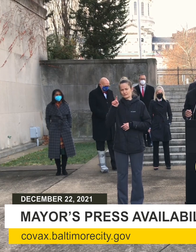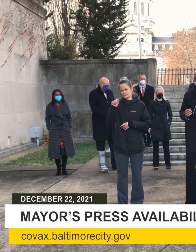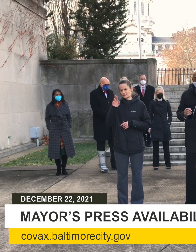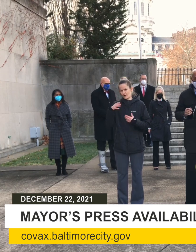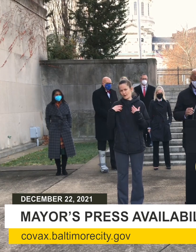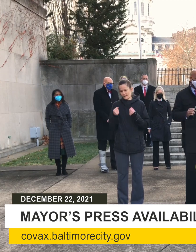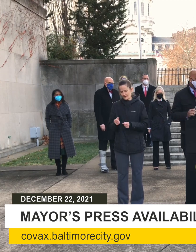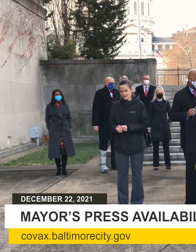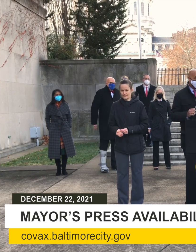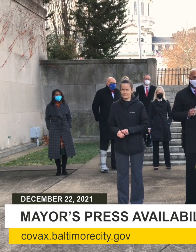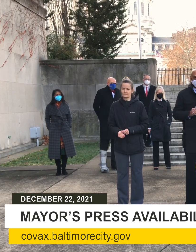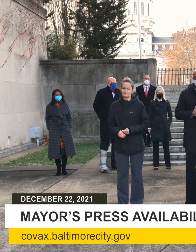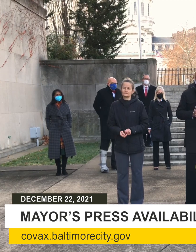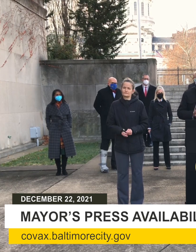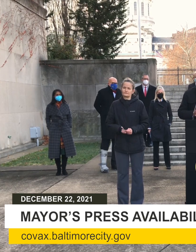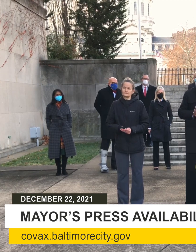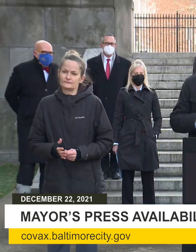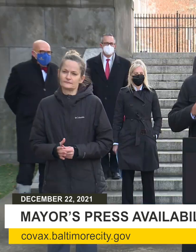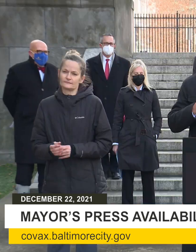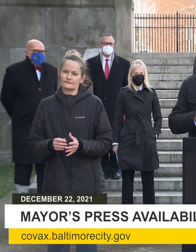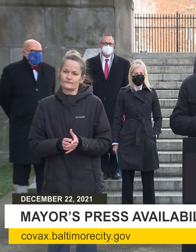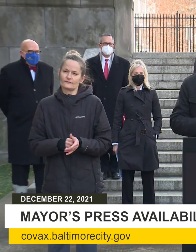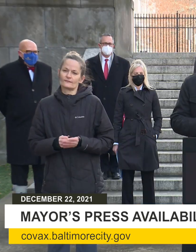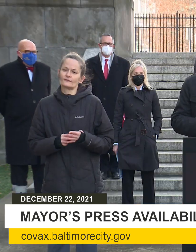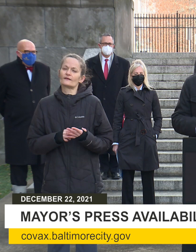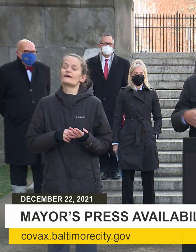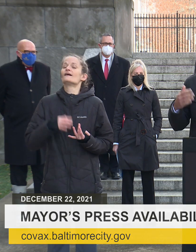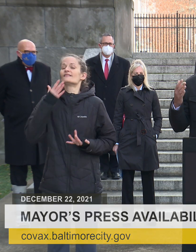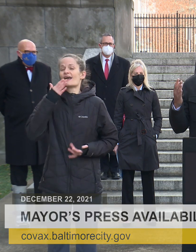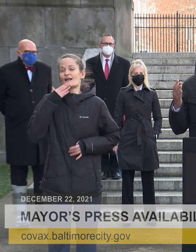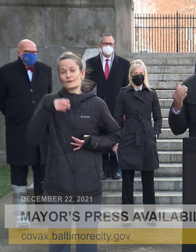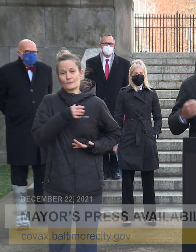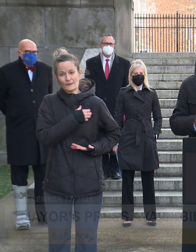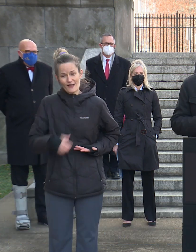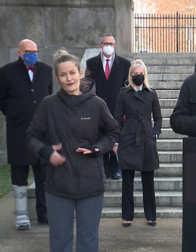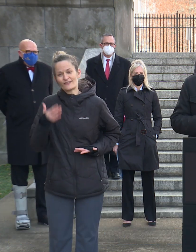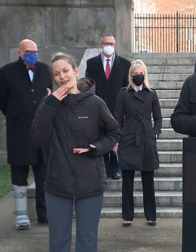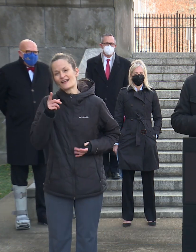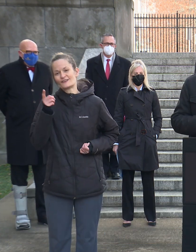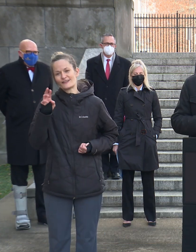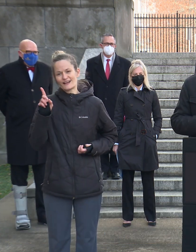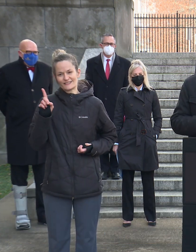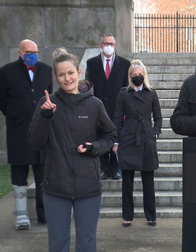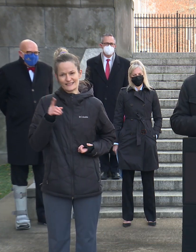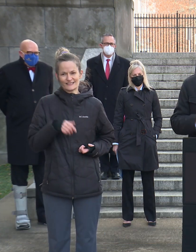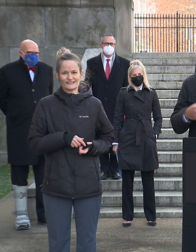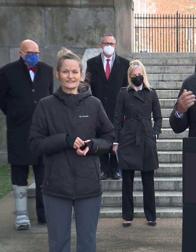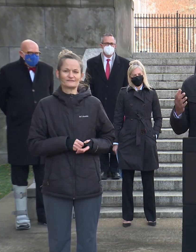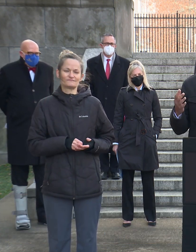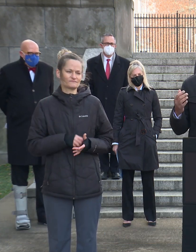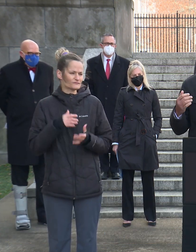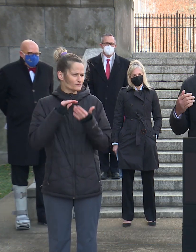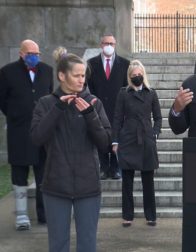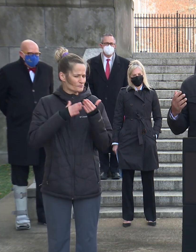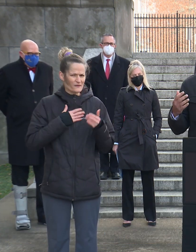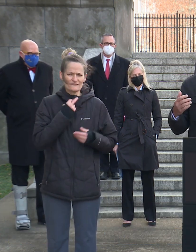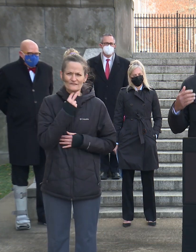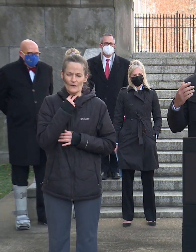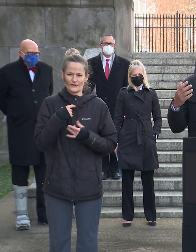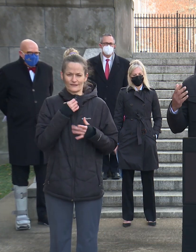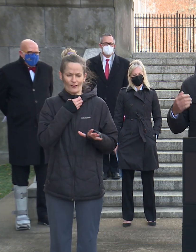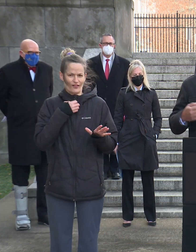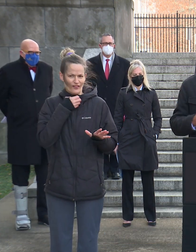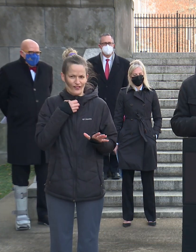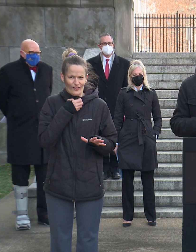Thank you, Mr. Mayor. Thank you, Dr. D. Pardon my voice. My colleagues have summed it up very well. Today is really